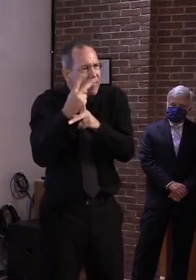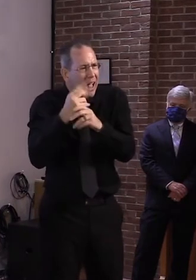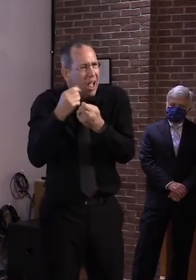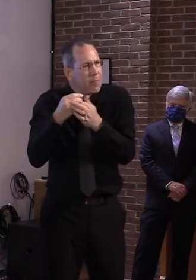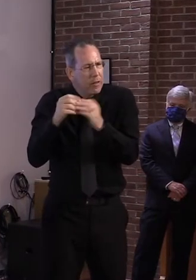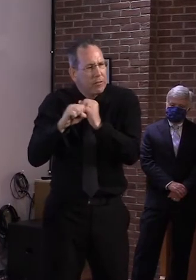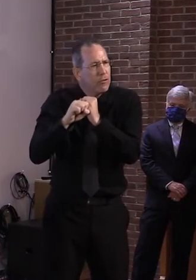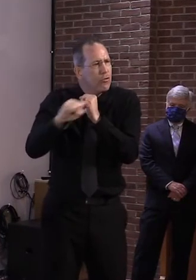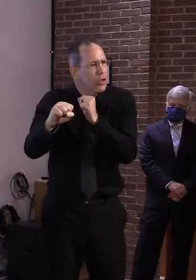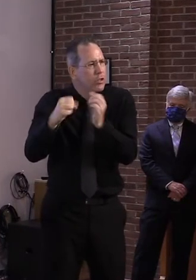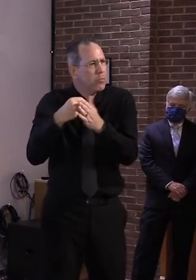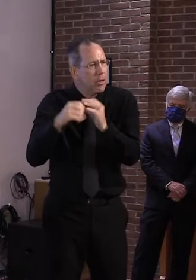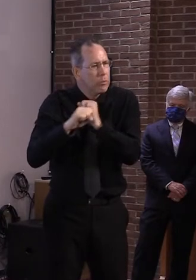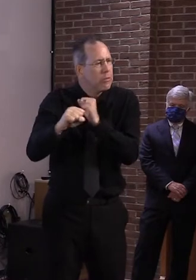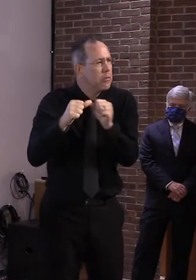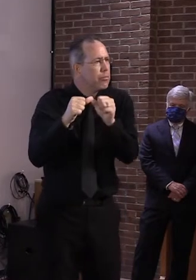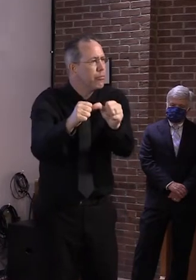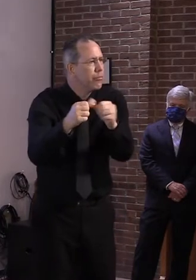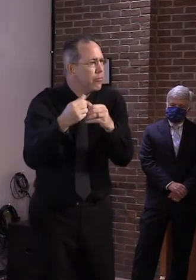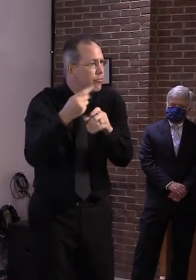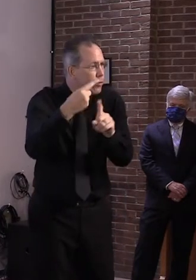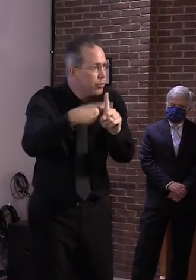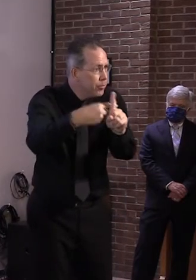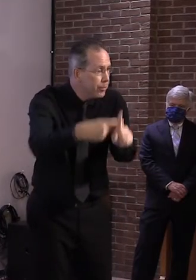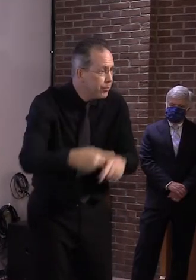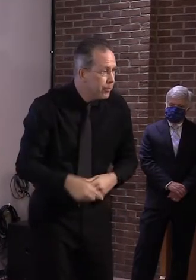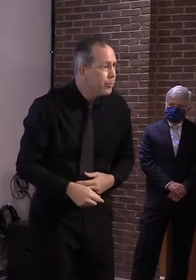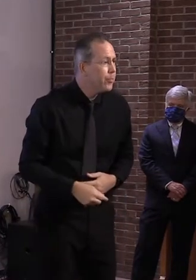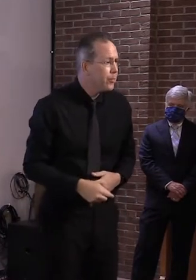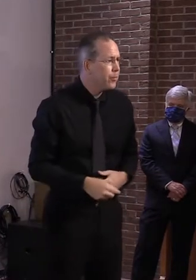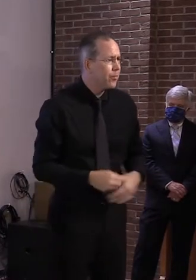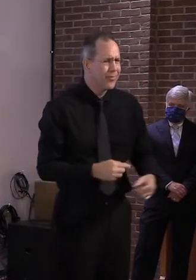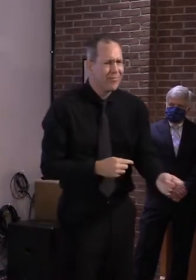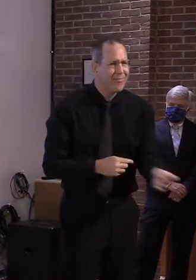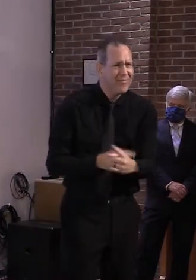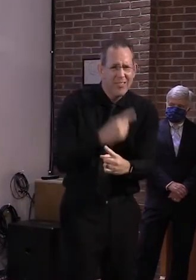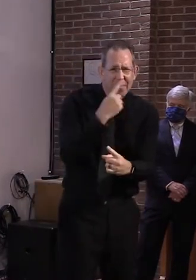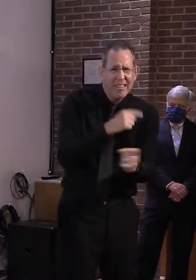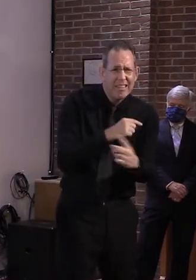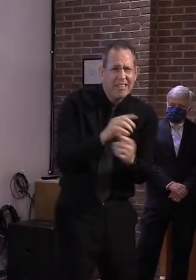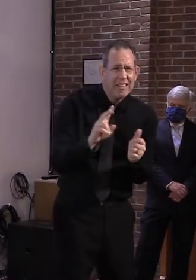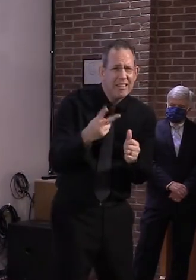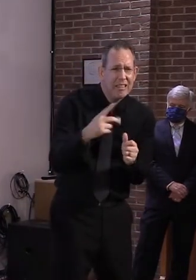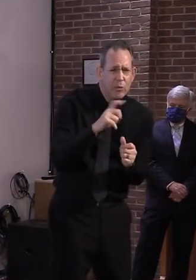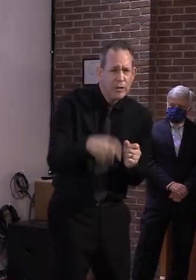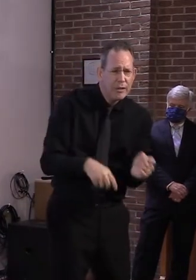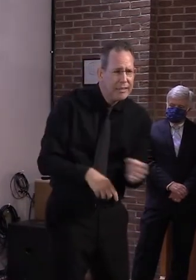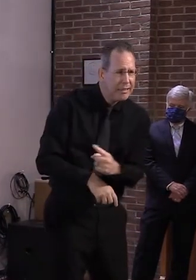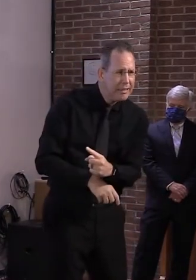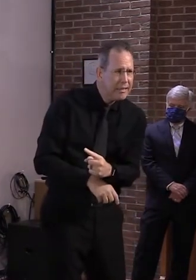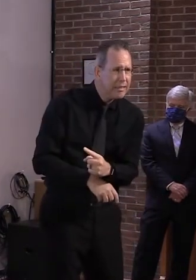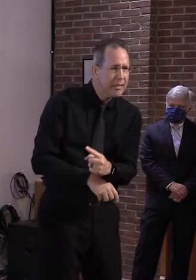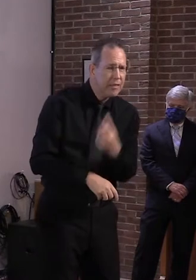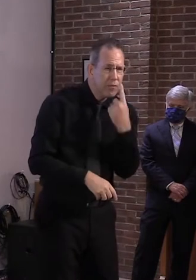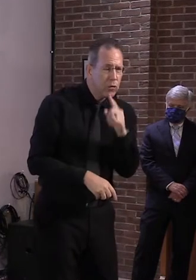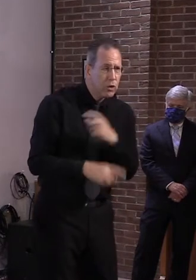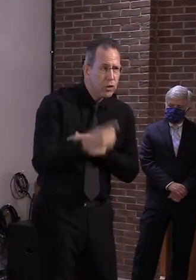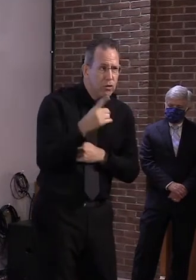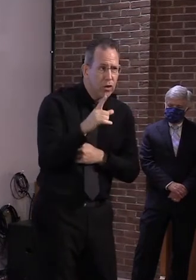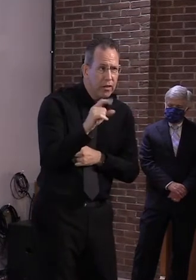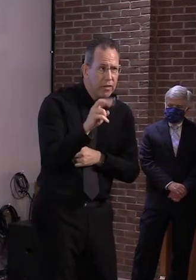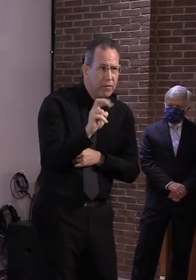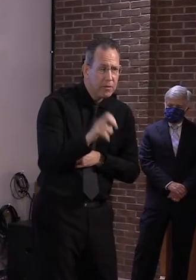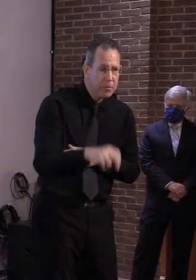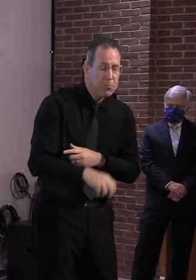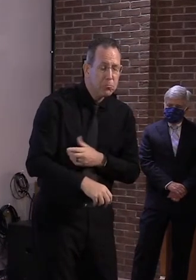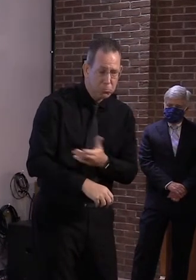All right, thanks. If you don't mind, could I just also ask Dr. Levine a question? Sure. It seems as though in other states, people get